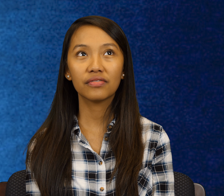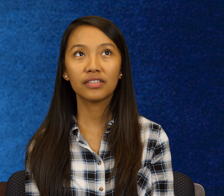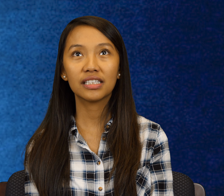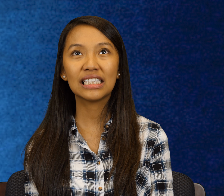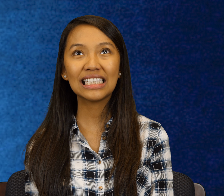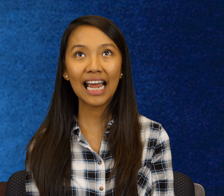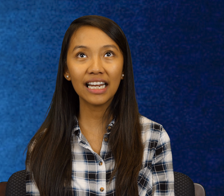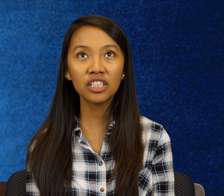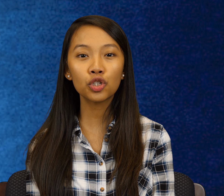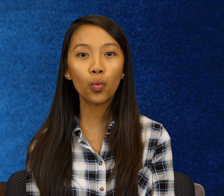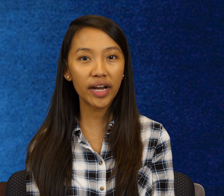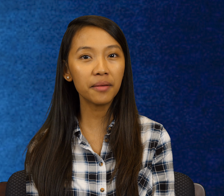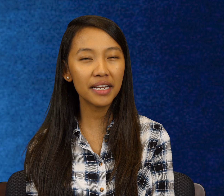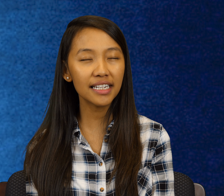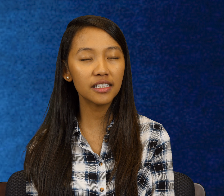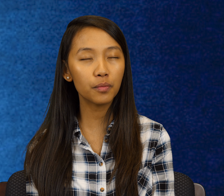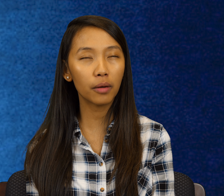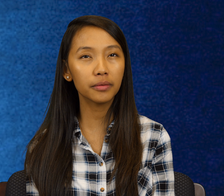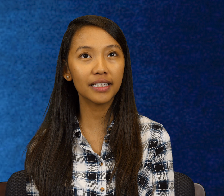like 10, 20 minutes probably,